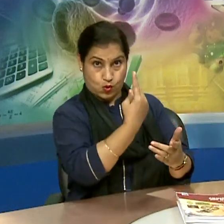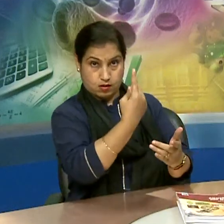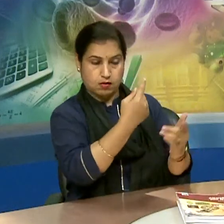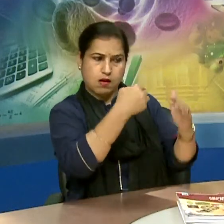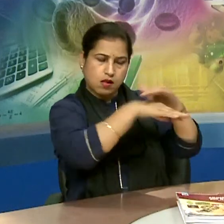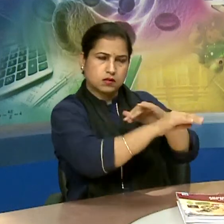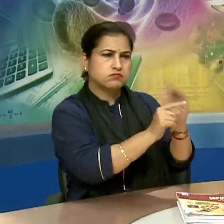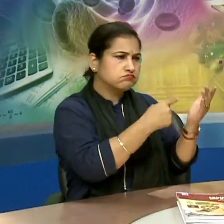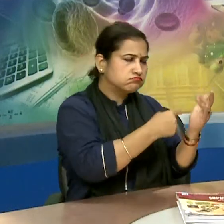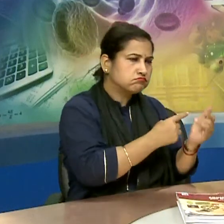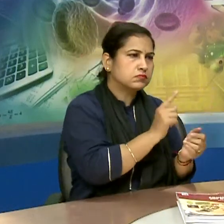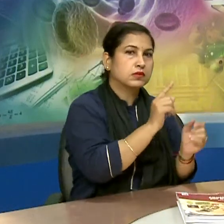Lesson 1.